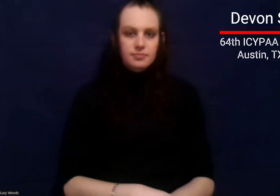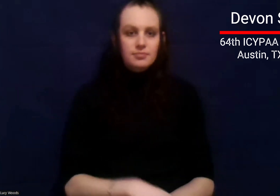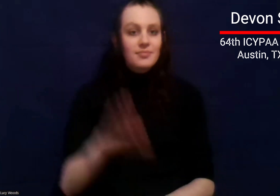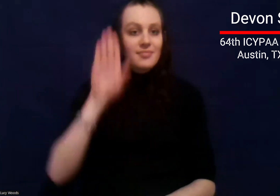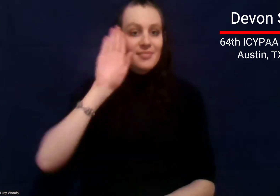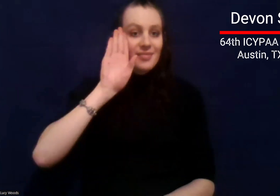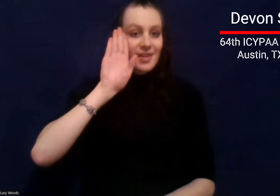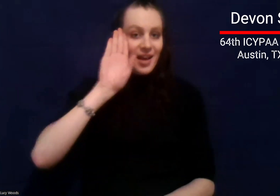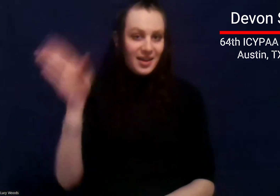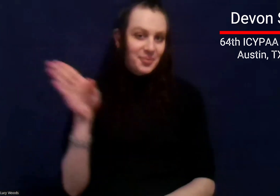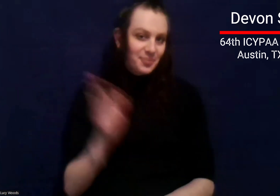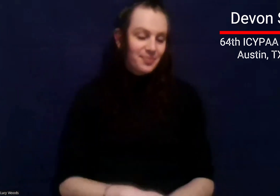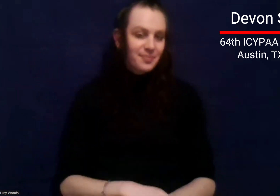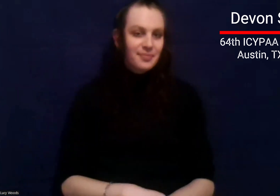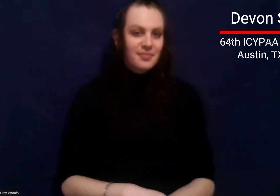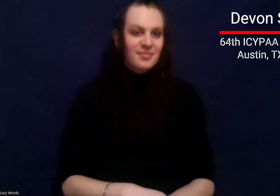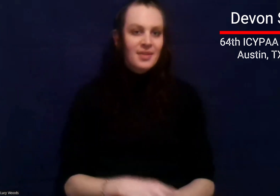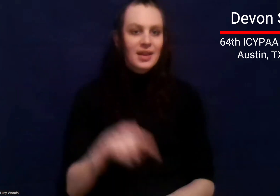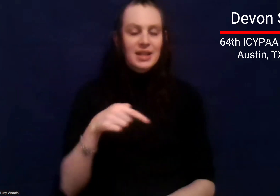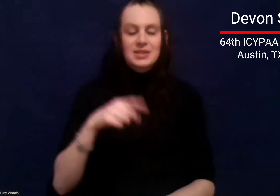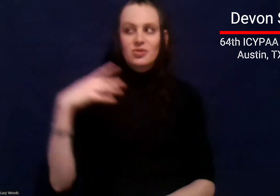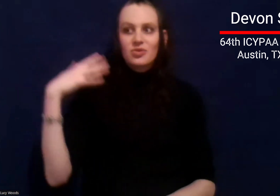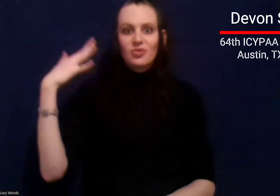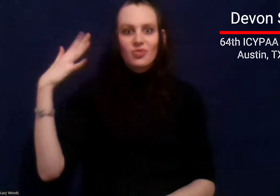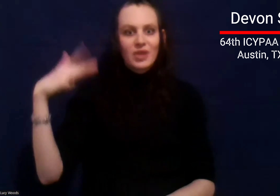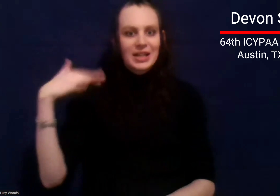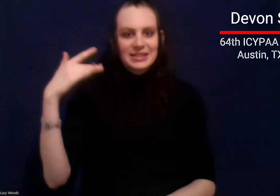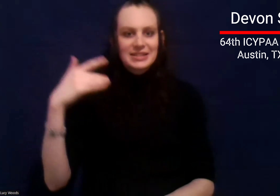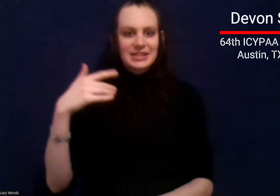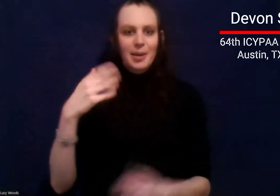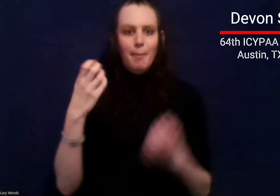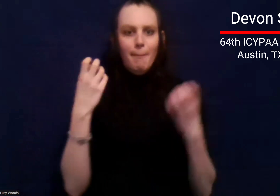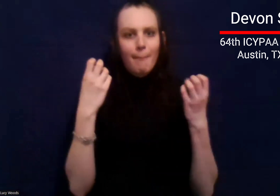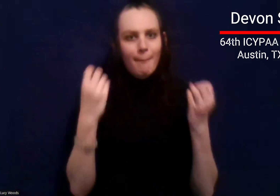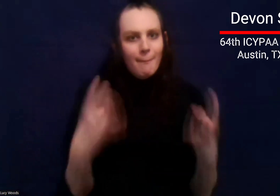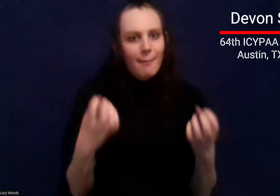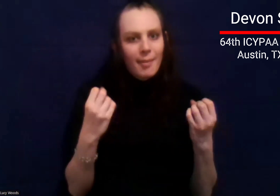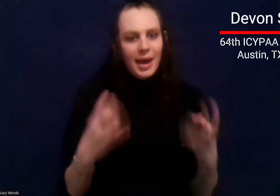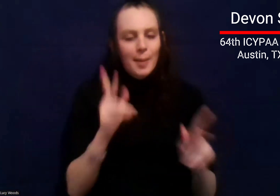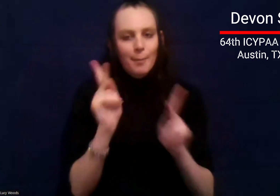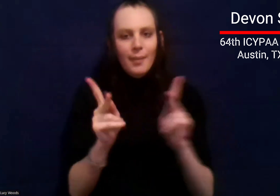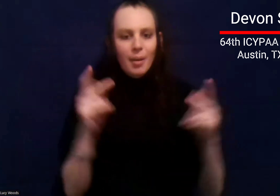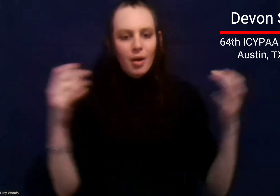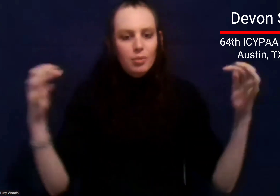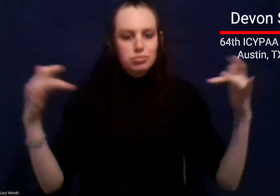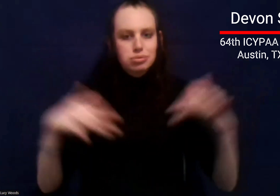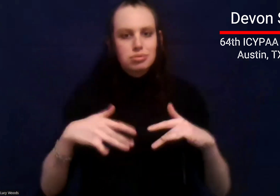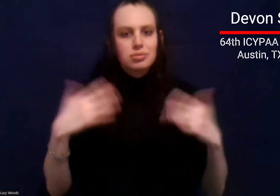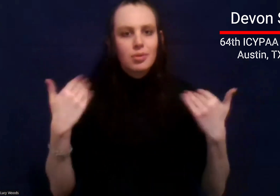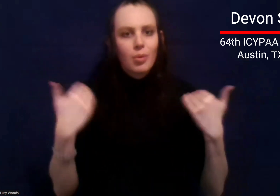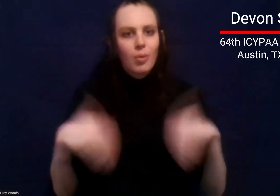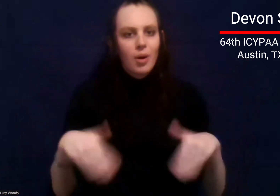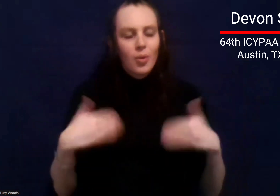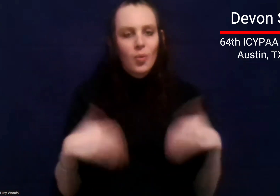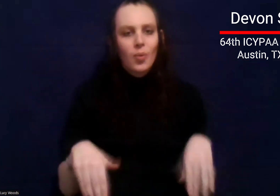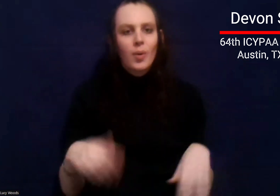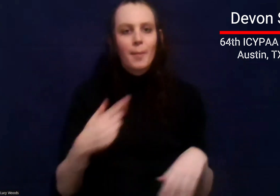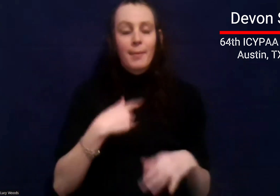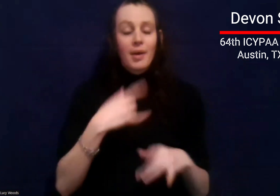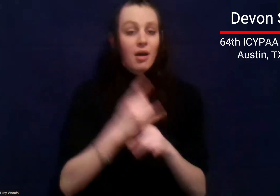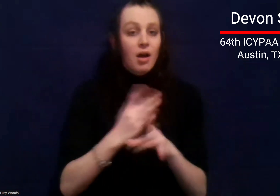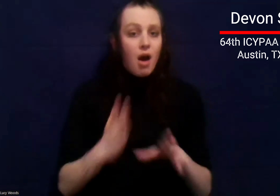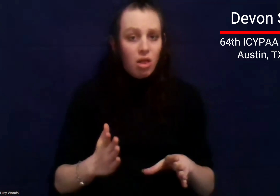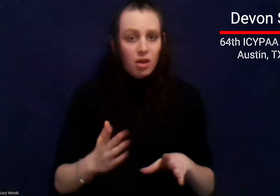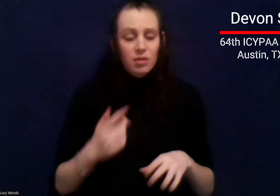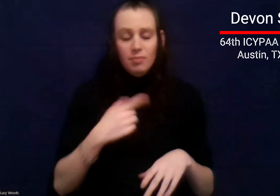Hi, this is insane. I've never done this in front of this many people. Um, but I'm an alcoholic. My name